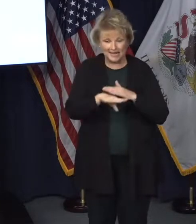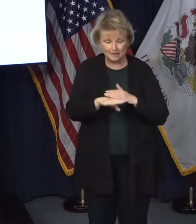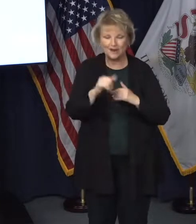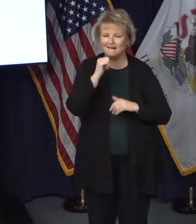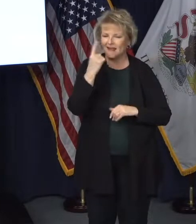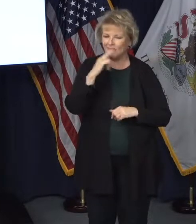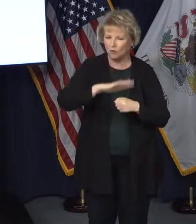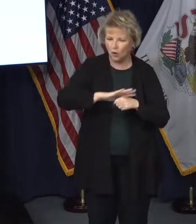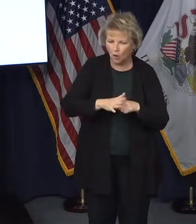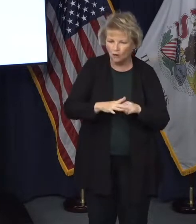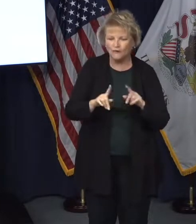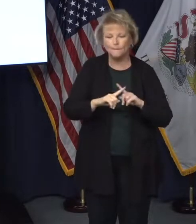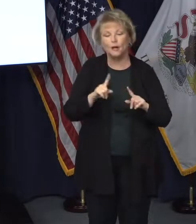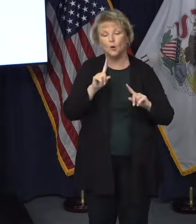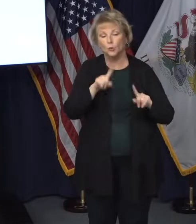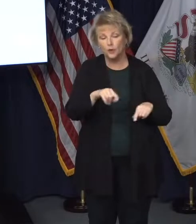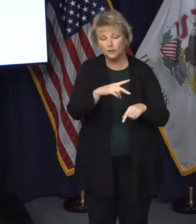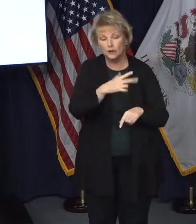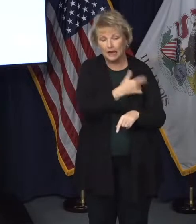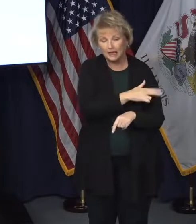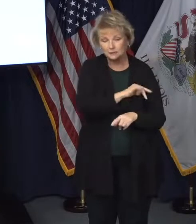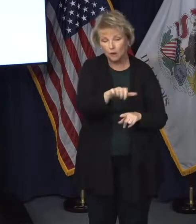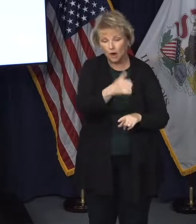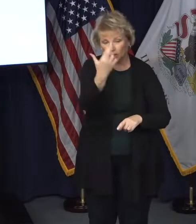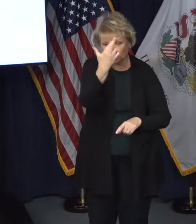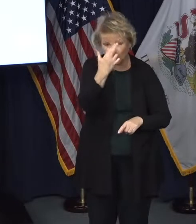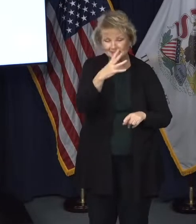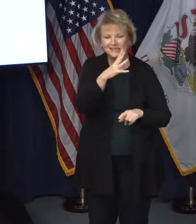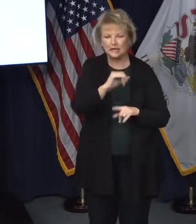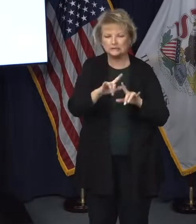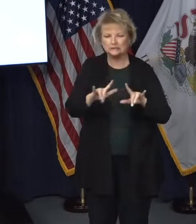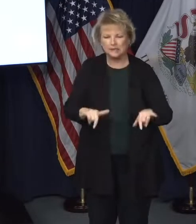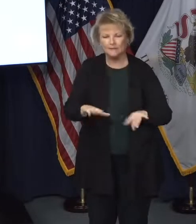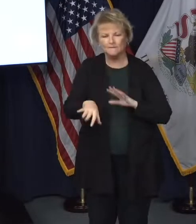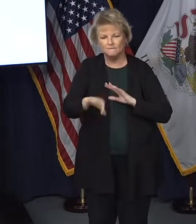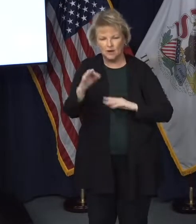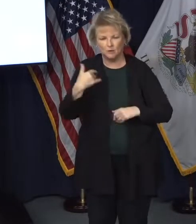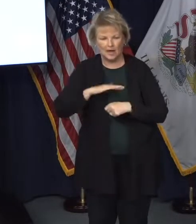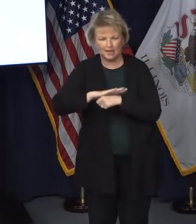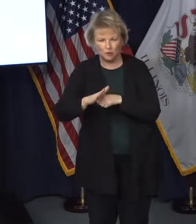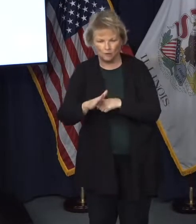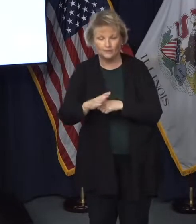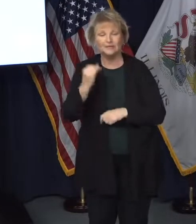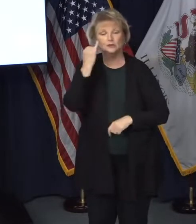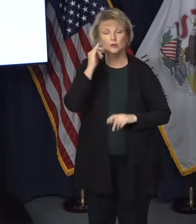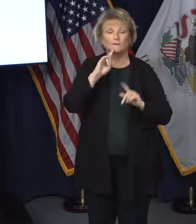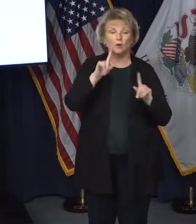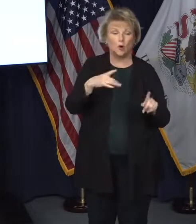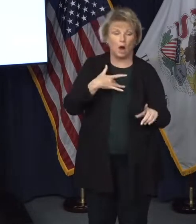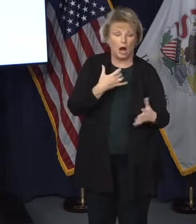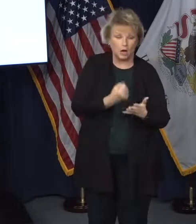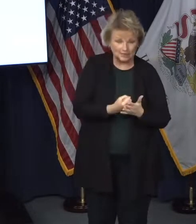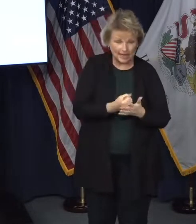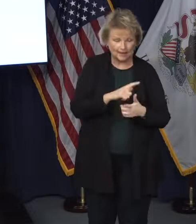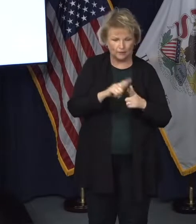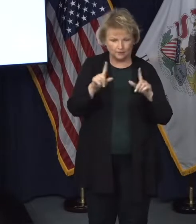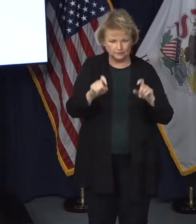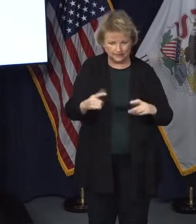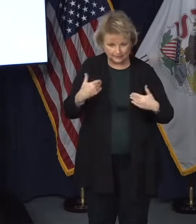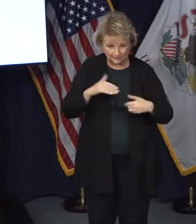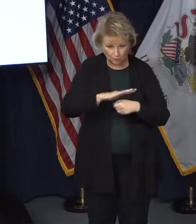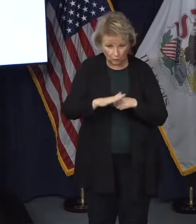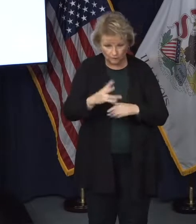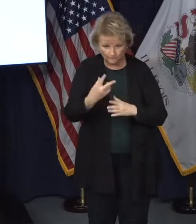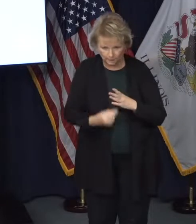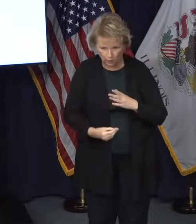because of COVID, but they were there and now they have COVID. You see what I'm saying? Like other people went to the emergency room for a heart attack or a stroke. Is there any way to